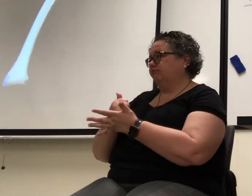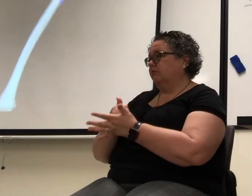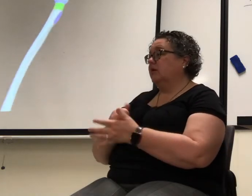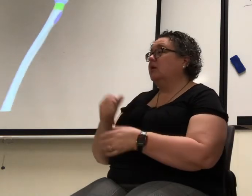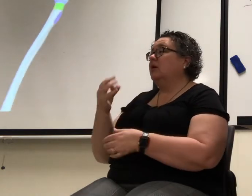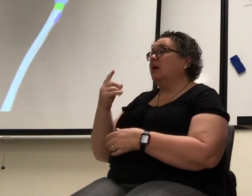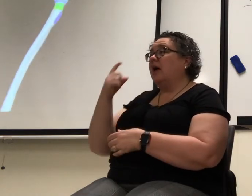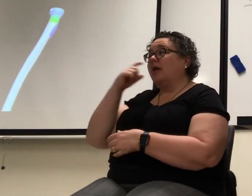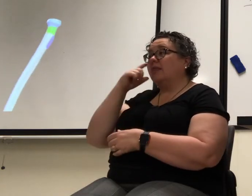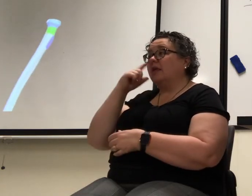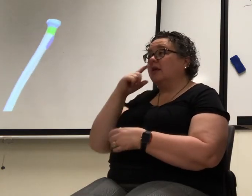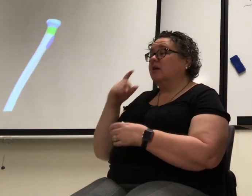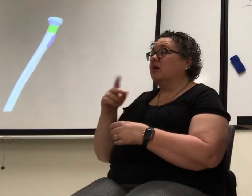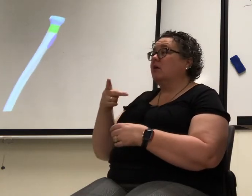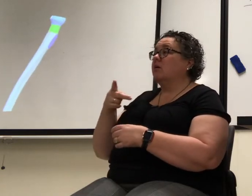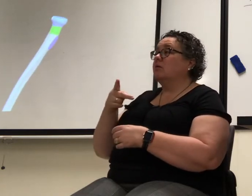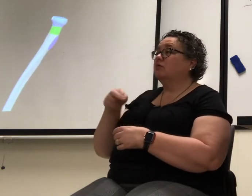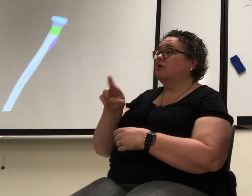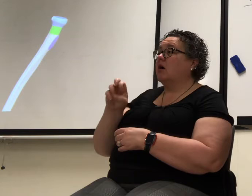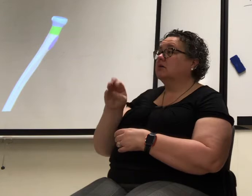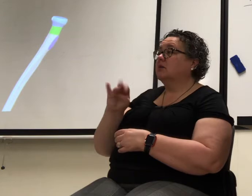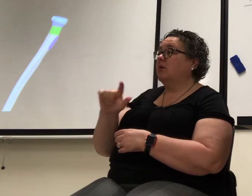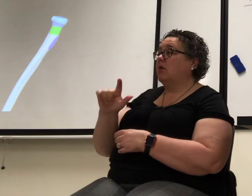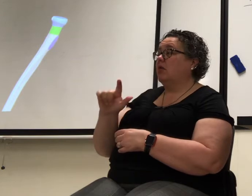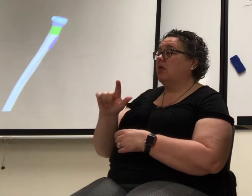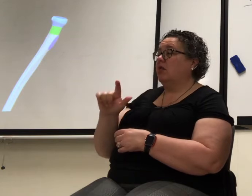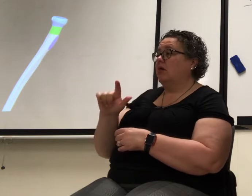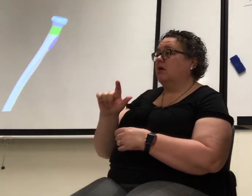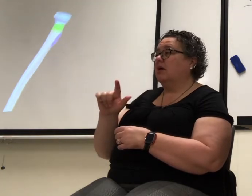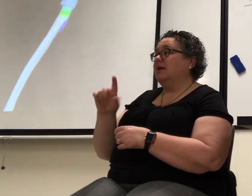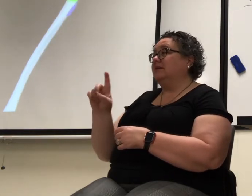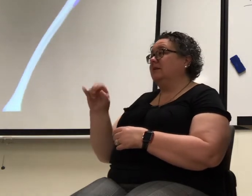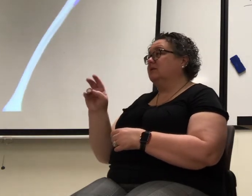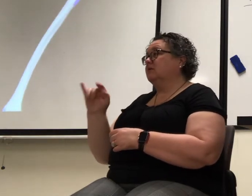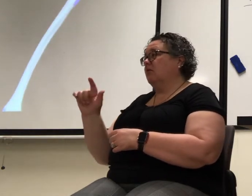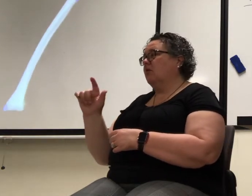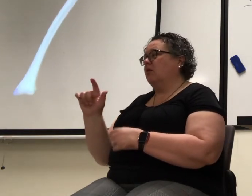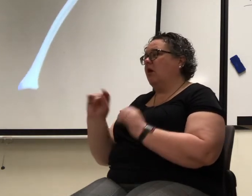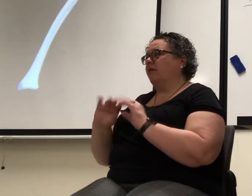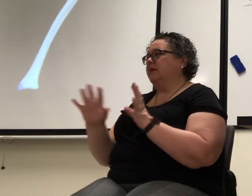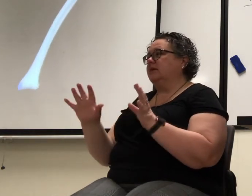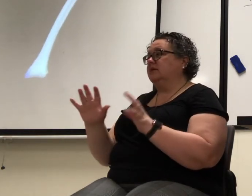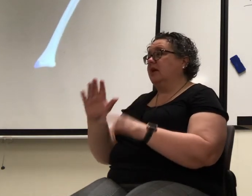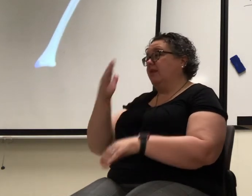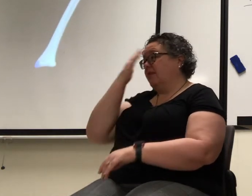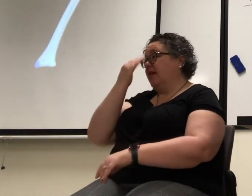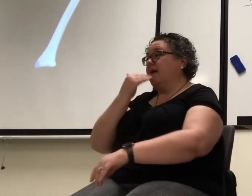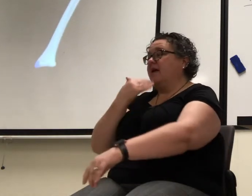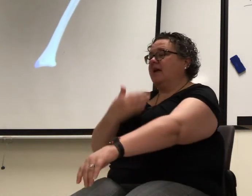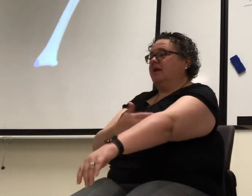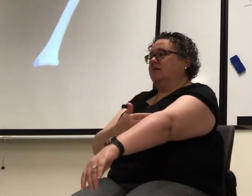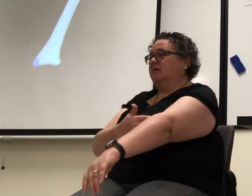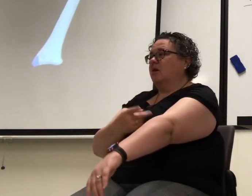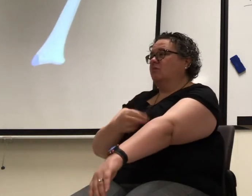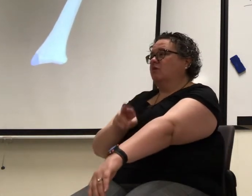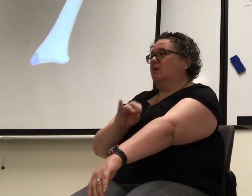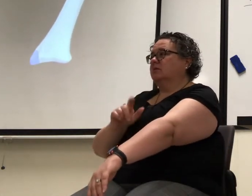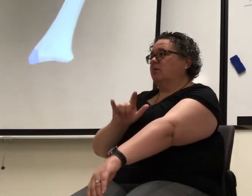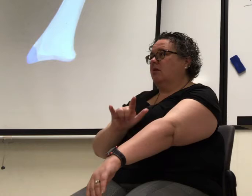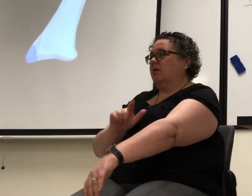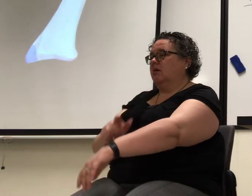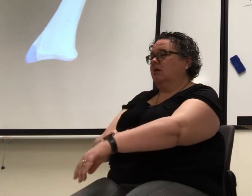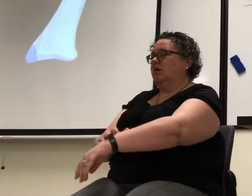think the proximal from distal is quite obvious. The head is proximal. In terms of surface features, down here,